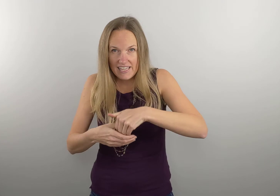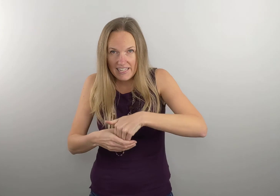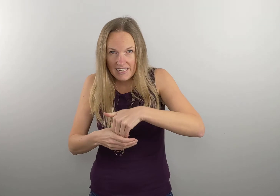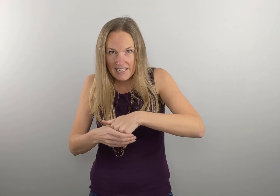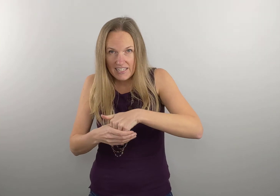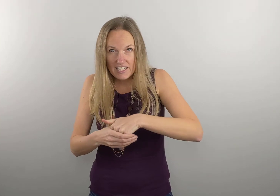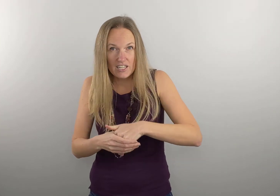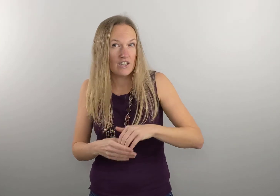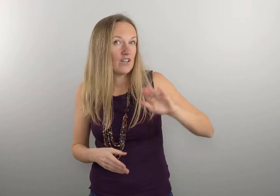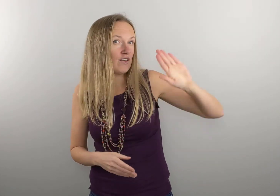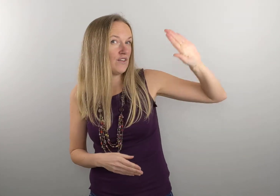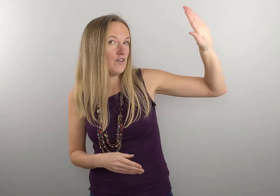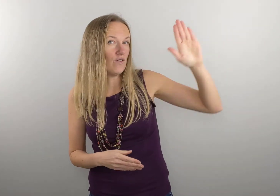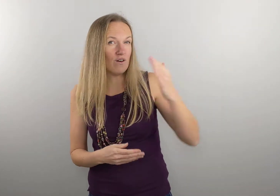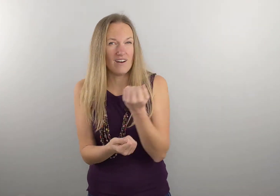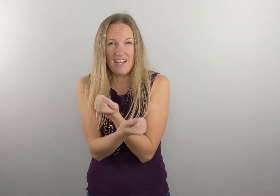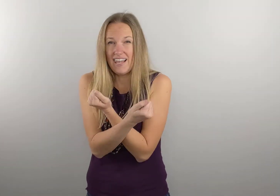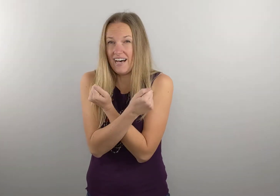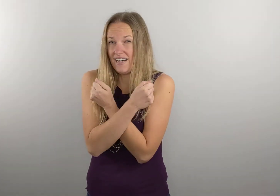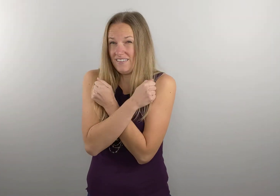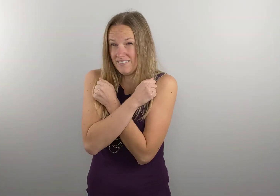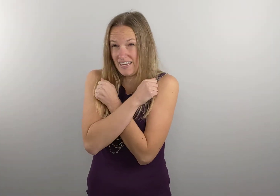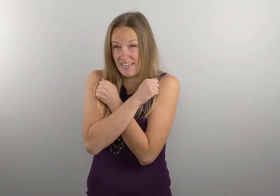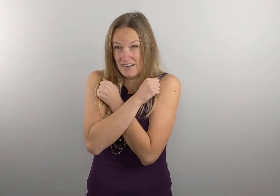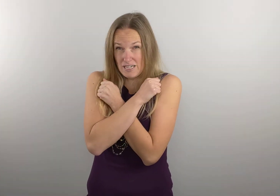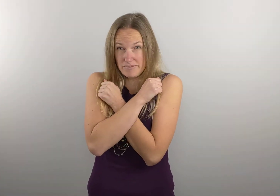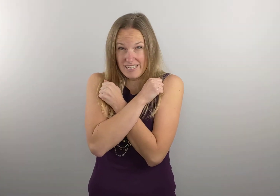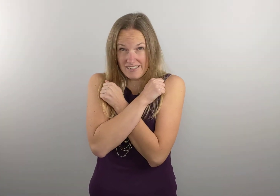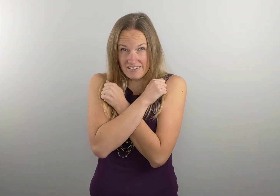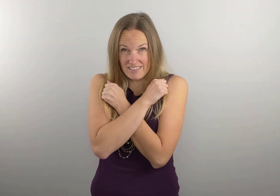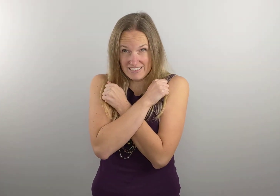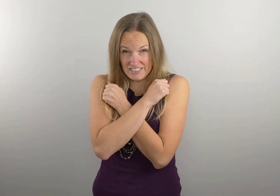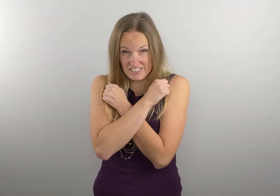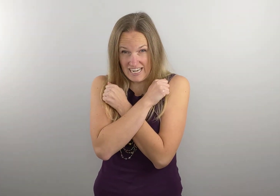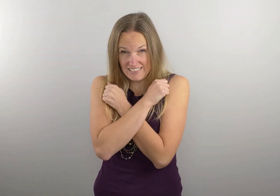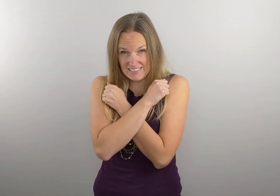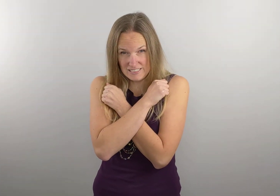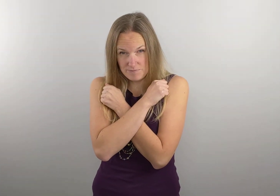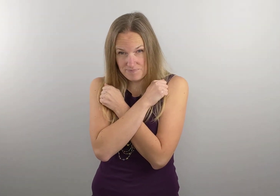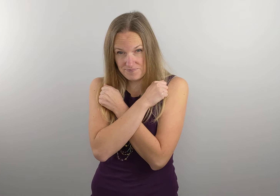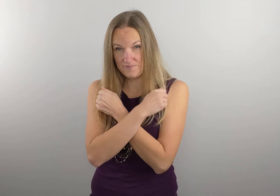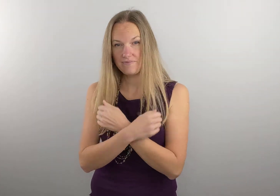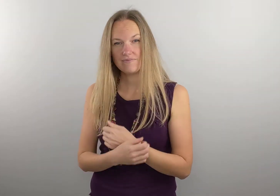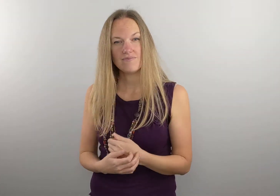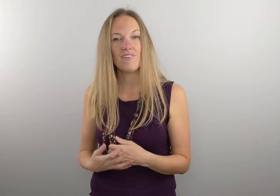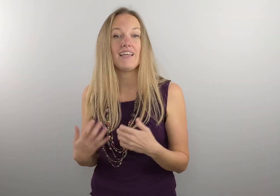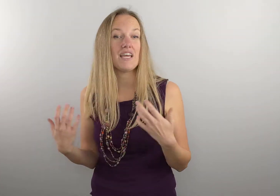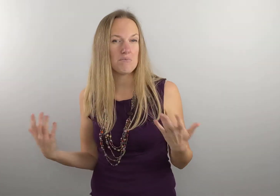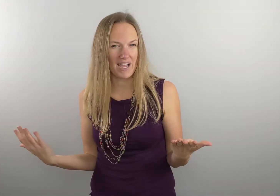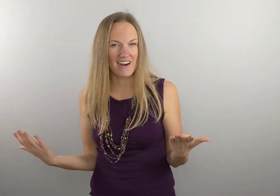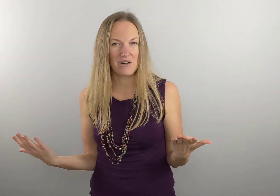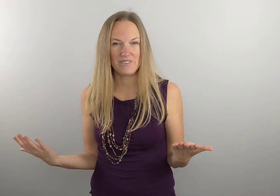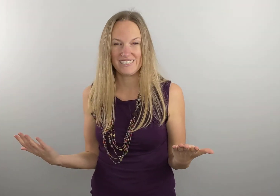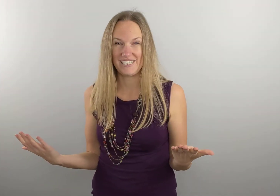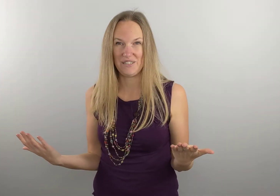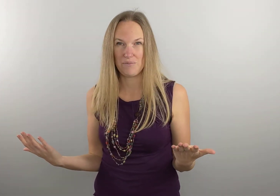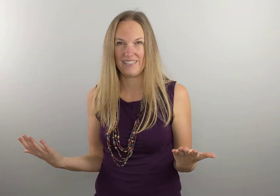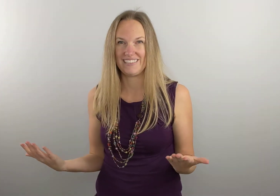in your love. Okay, arms hugging across your chest. And then my heart will sing your praise